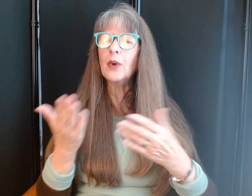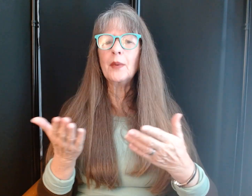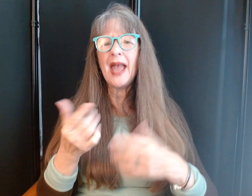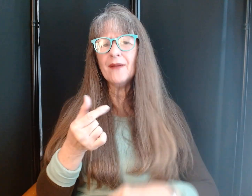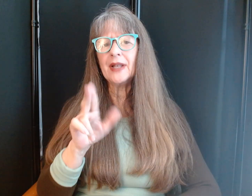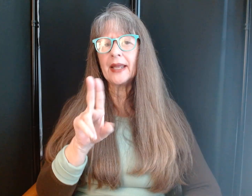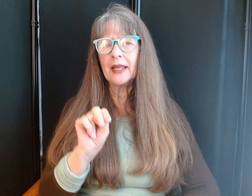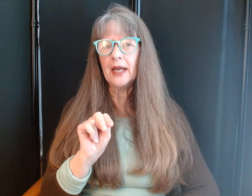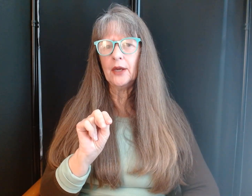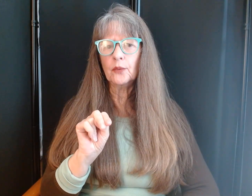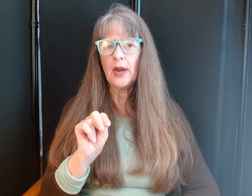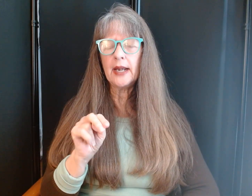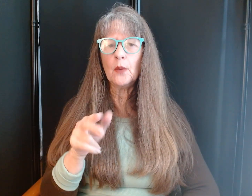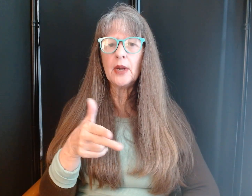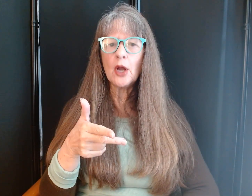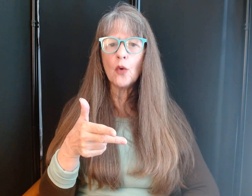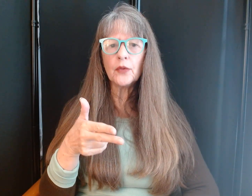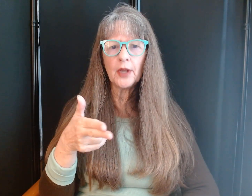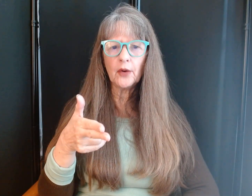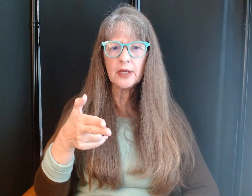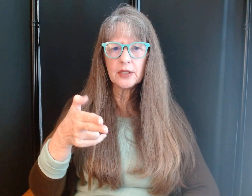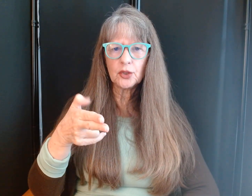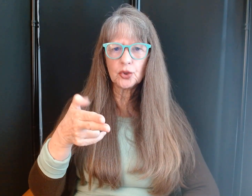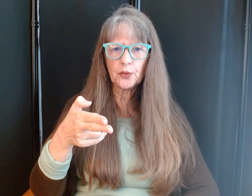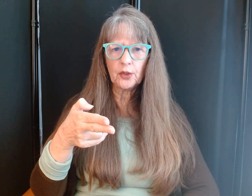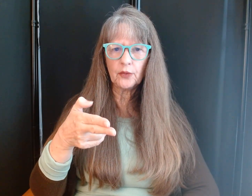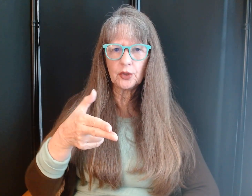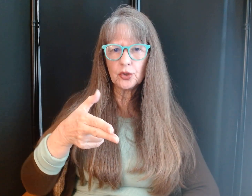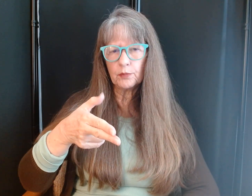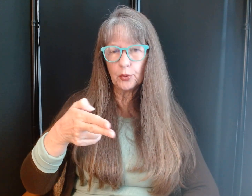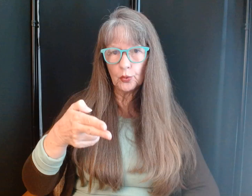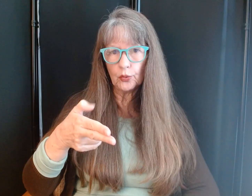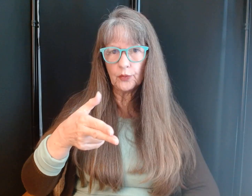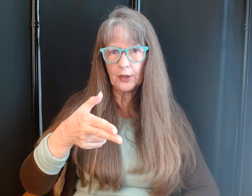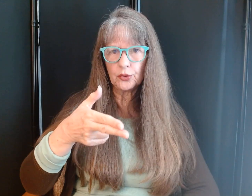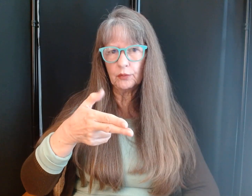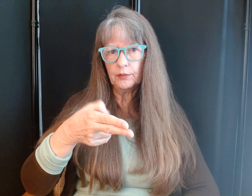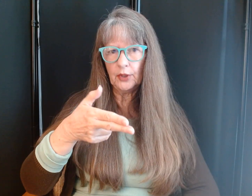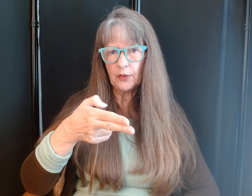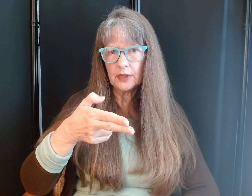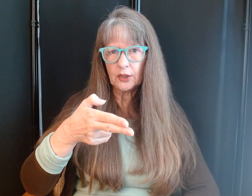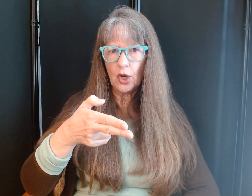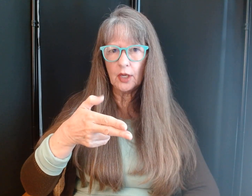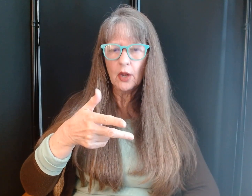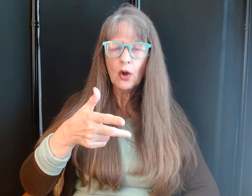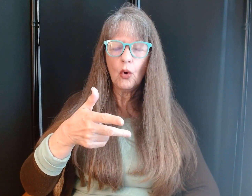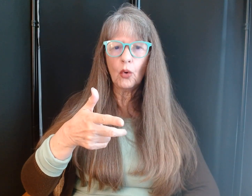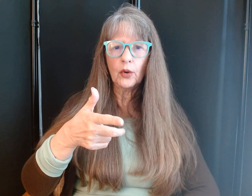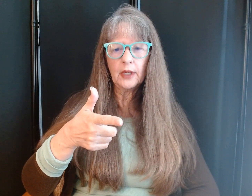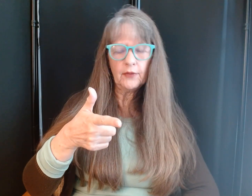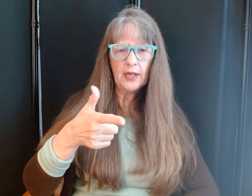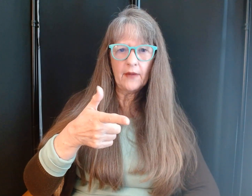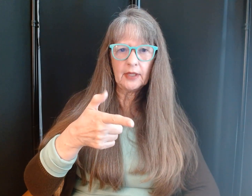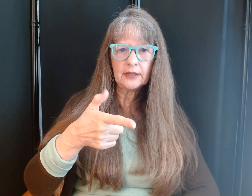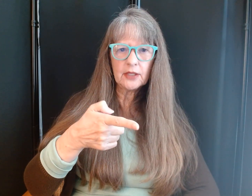we have like a gun, right? And we know that there is a trigger that you pull, that you click on, or if you have it like this and